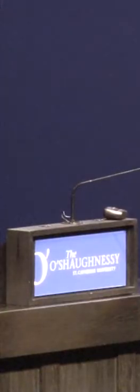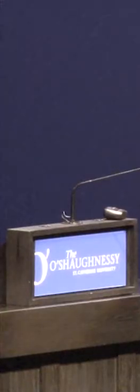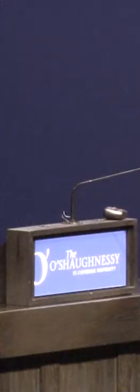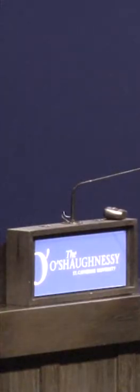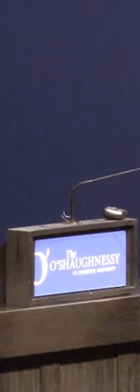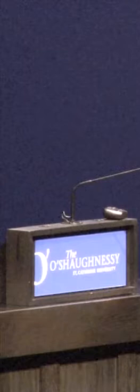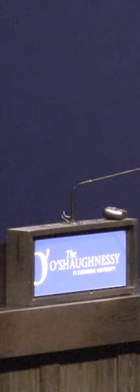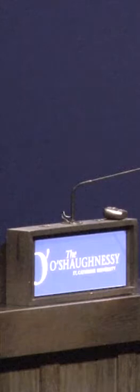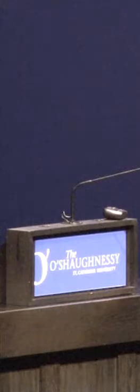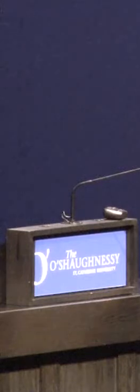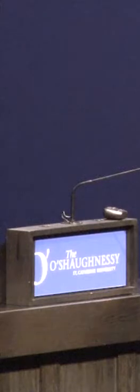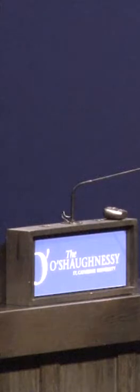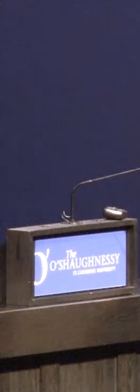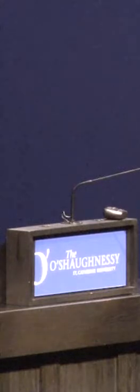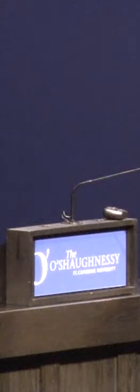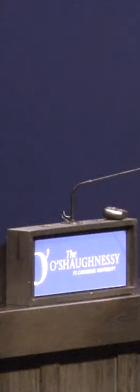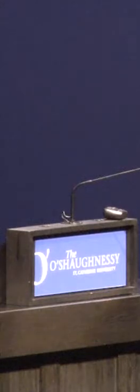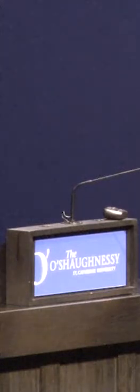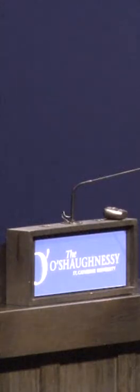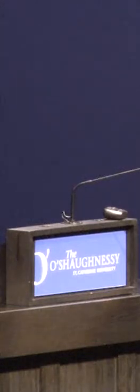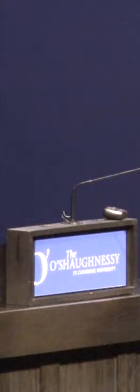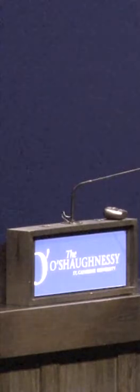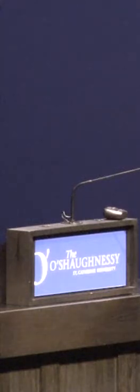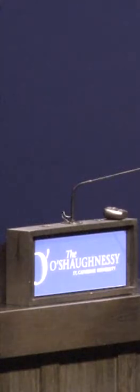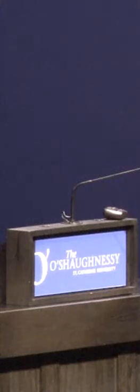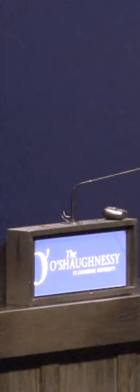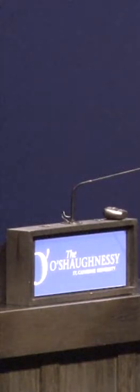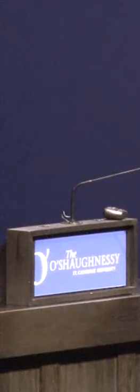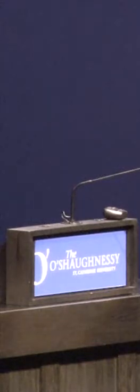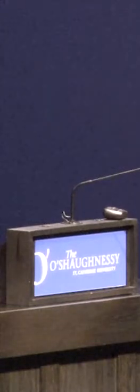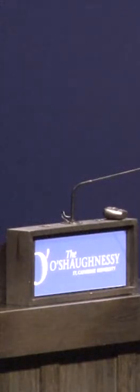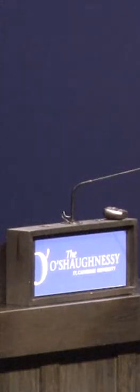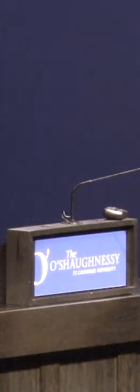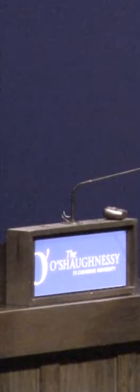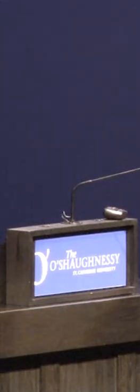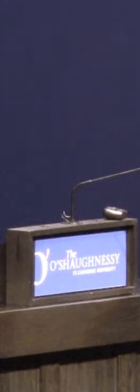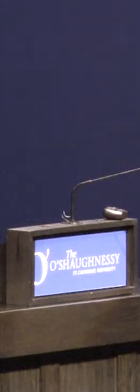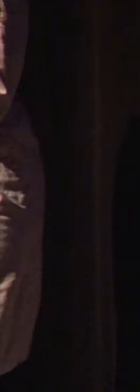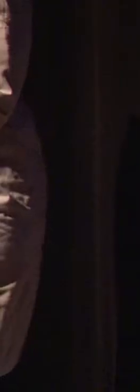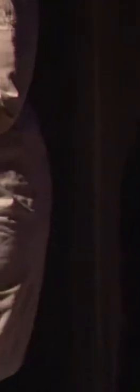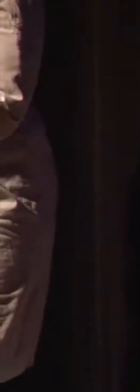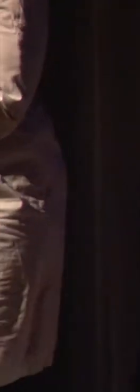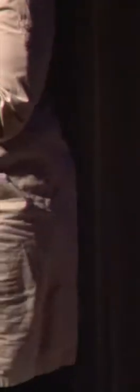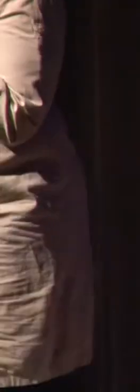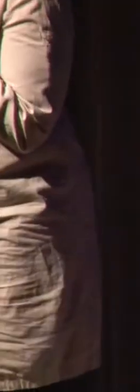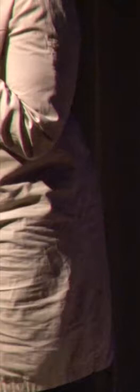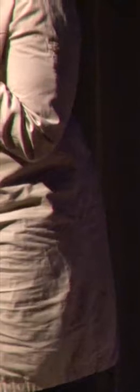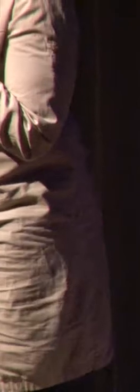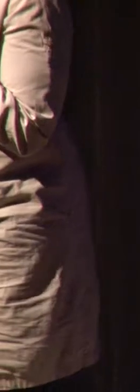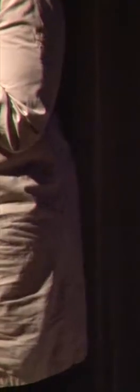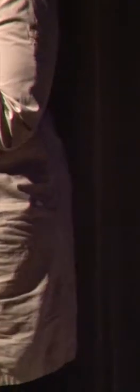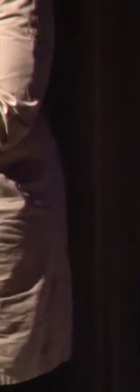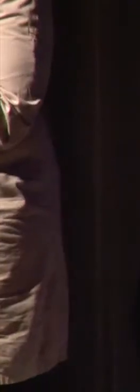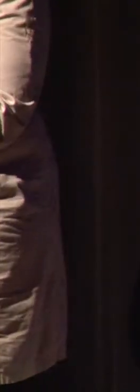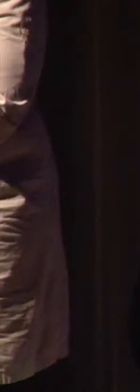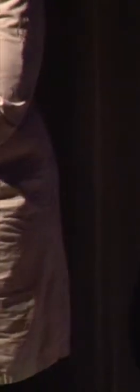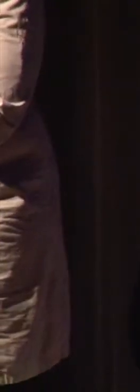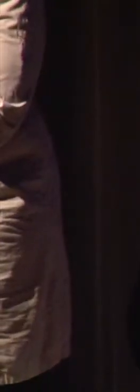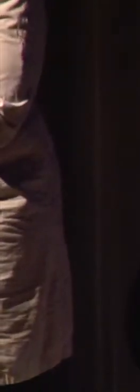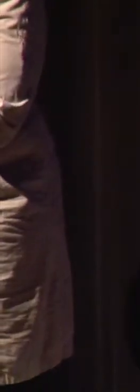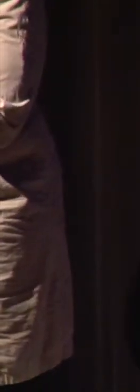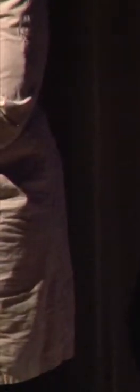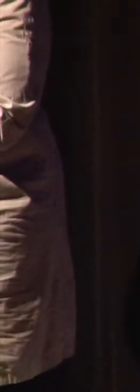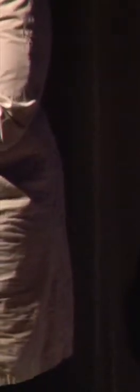of America. May they see strength in each other." And they said, we were standing at the